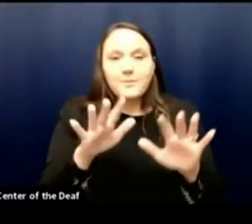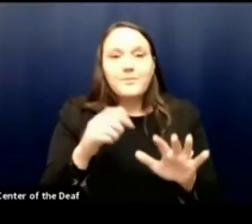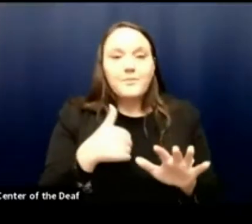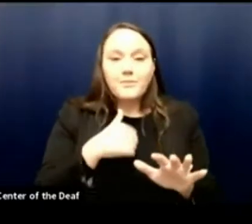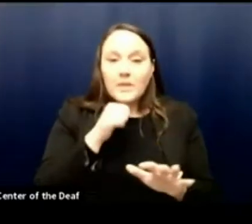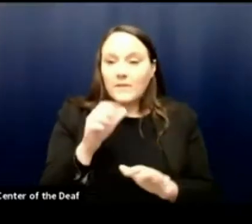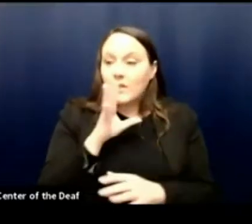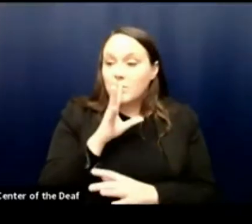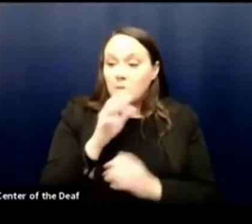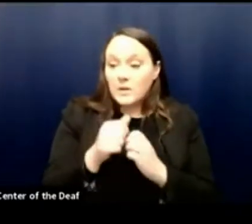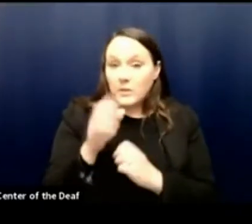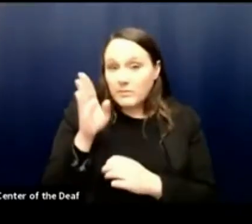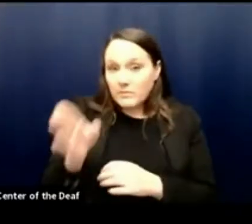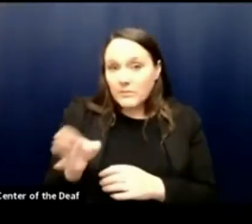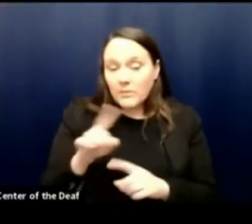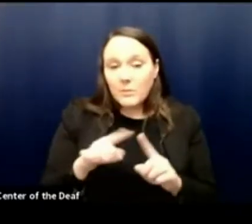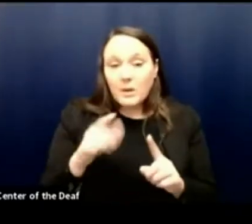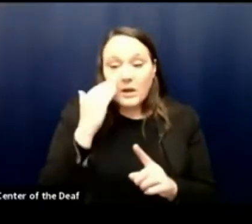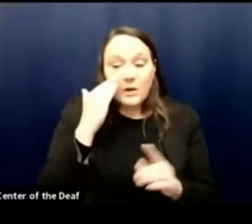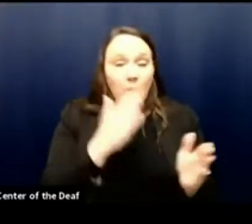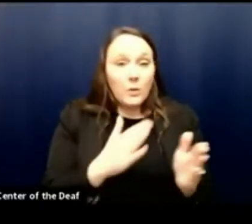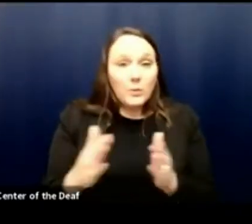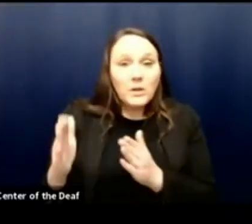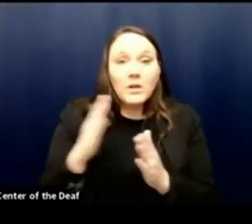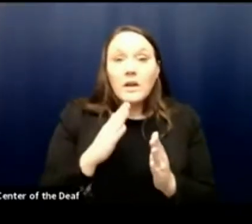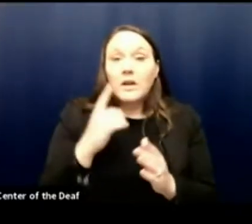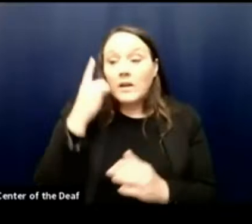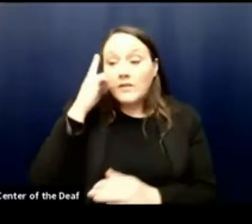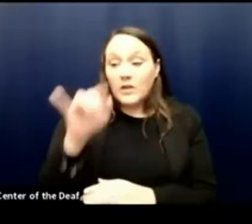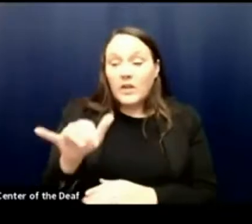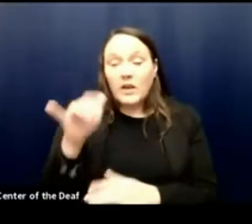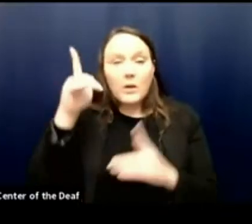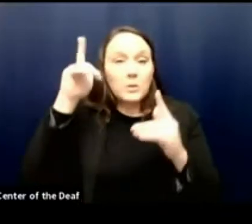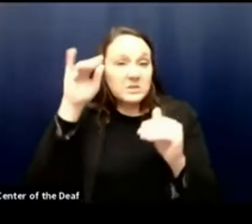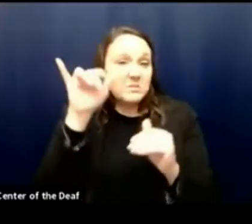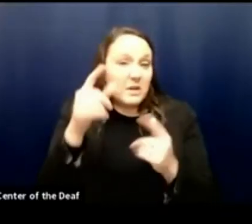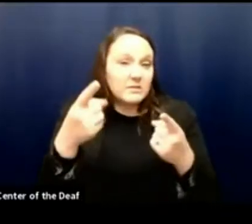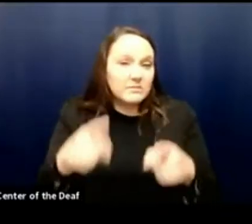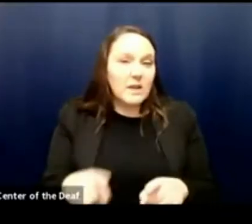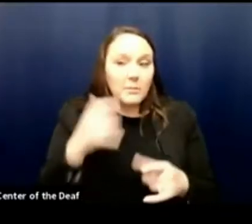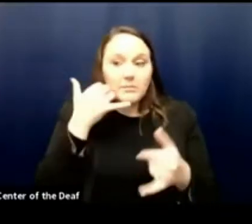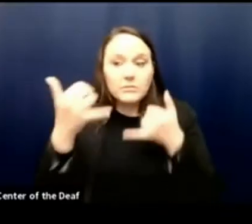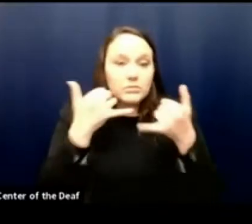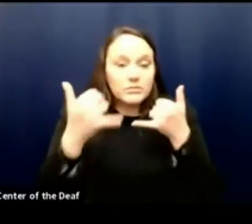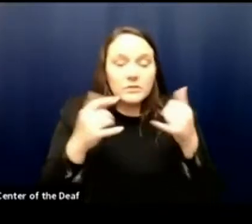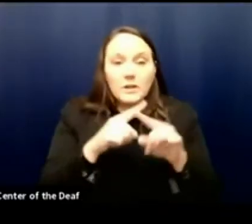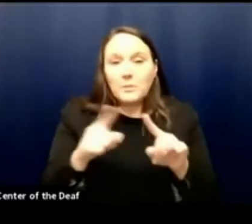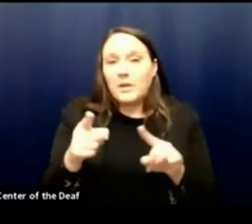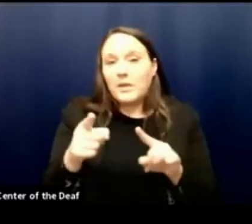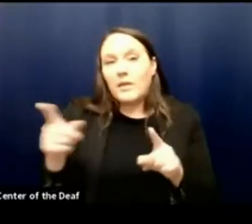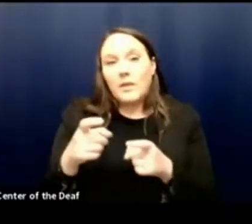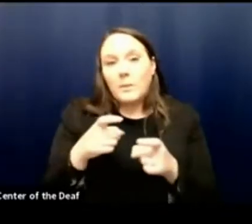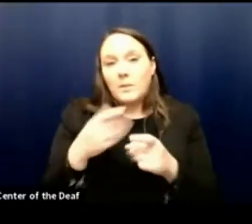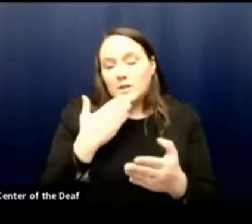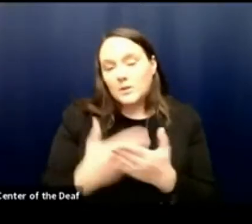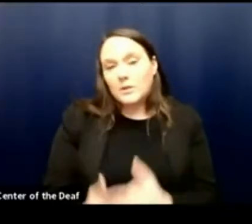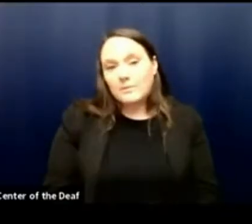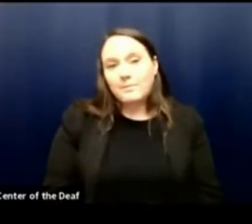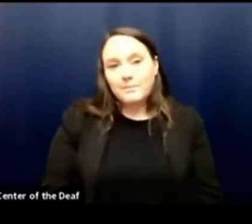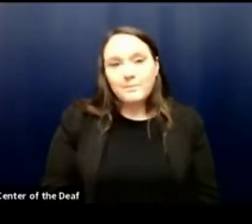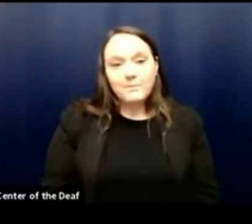prepped and planned for it. We anticipated that would happen, and they managed it very well. From Claire